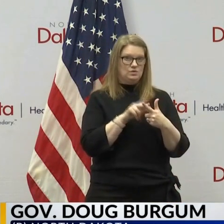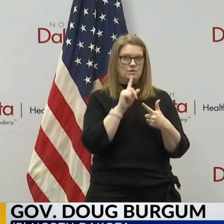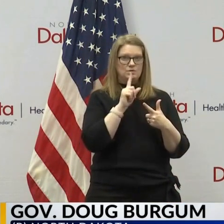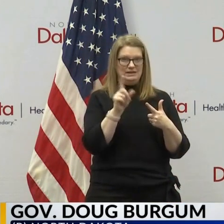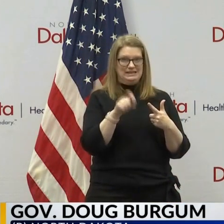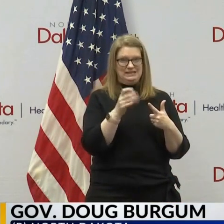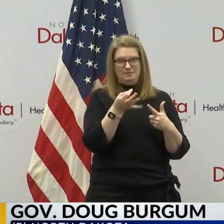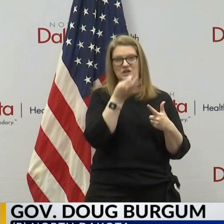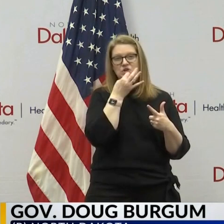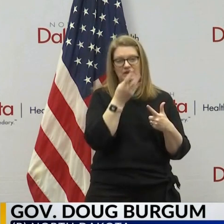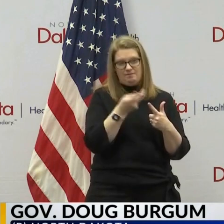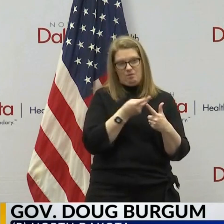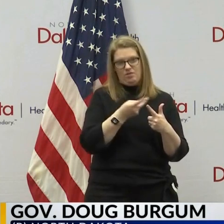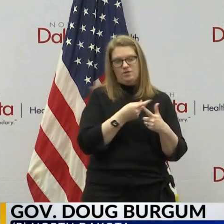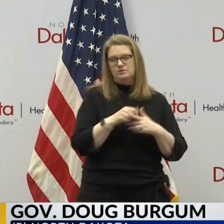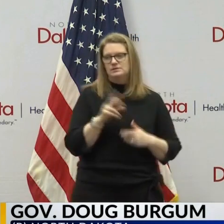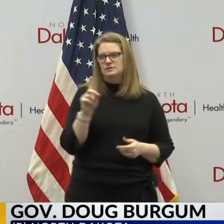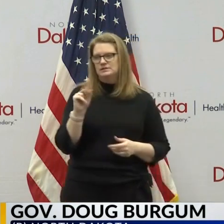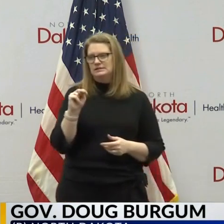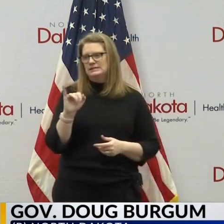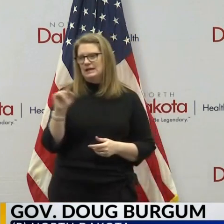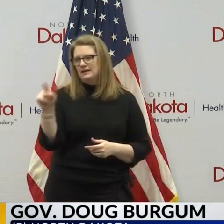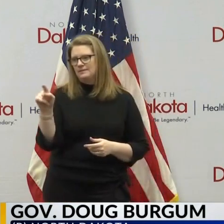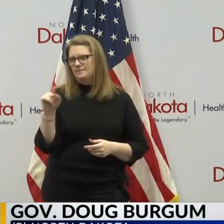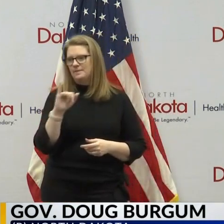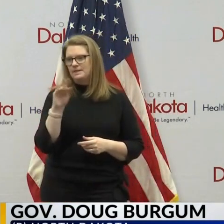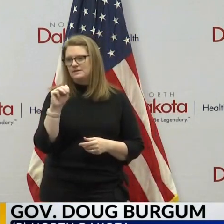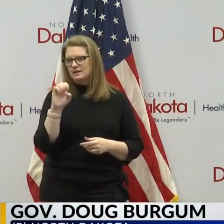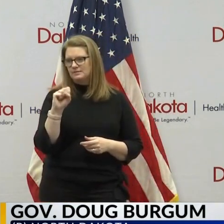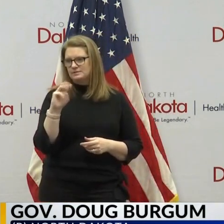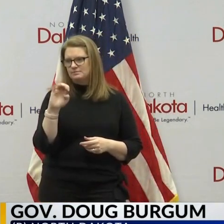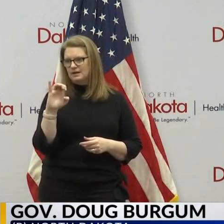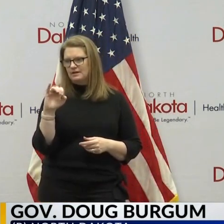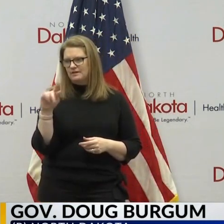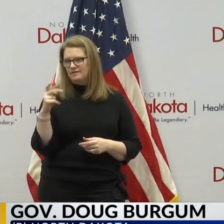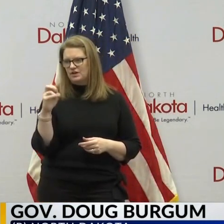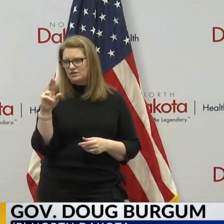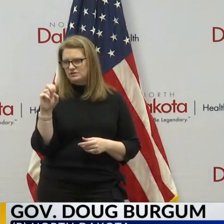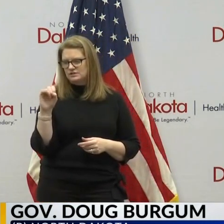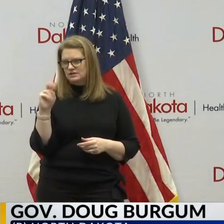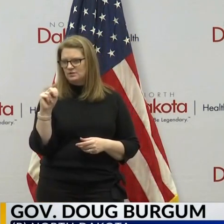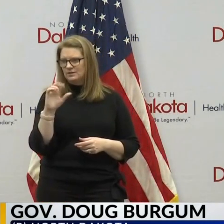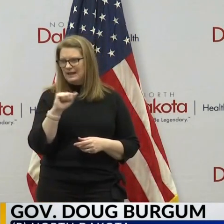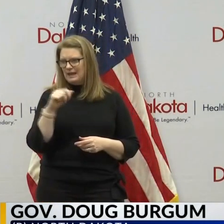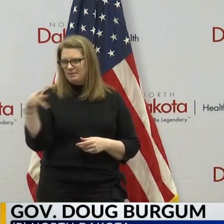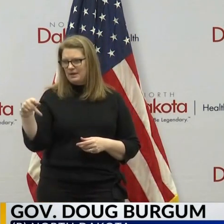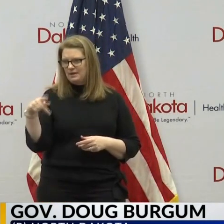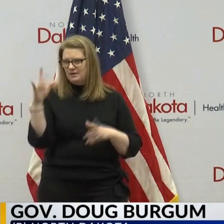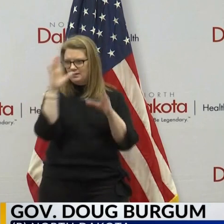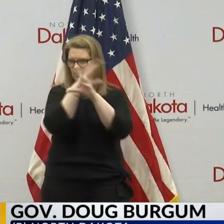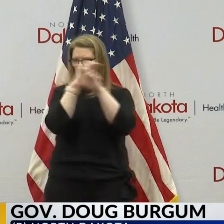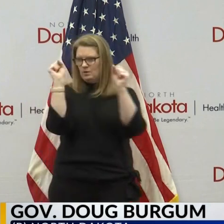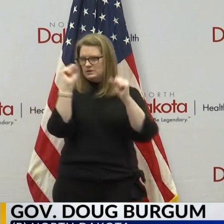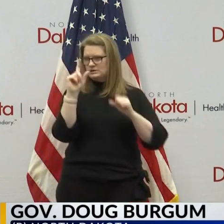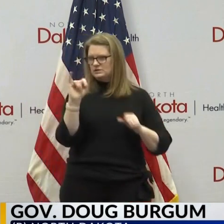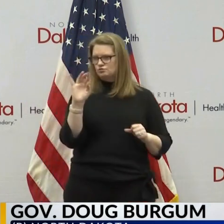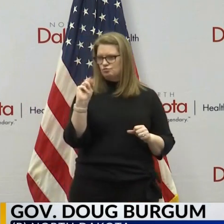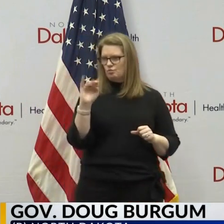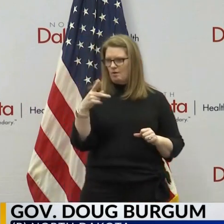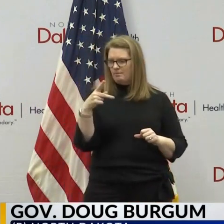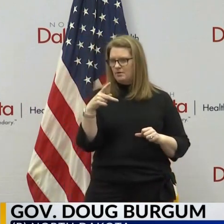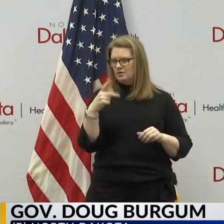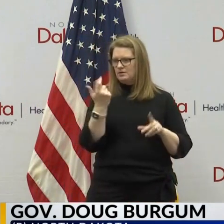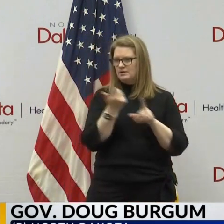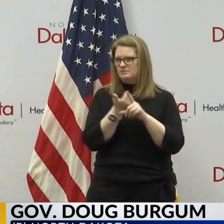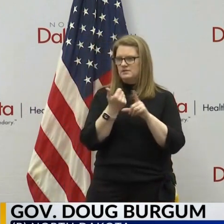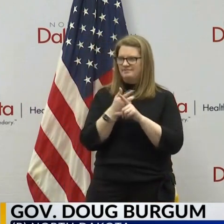it. Danny? James McPherson with the Associated Press. President Trump said today that he